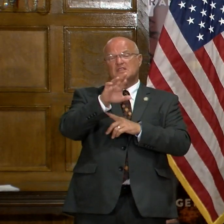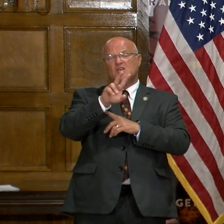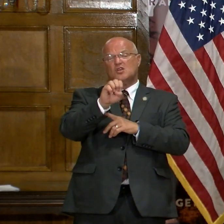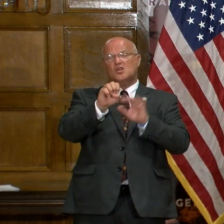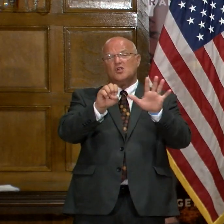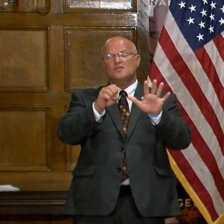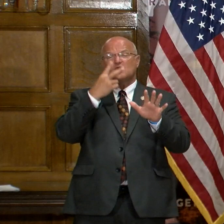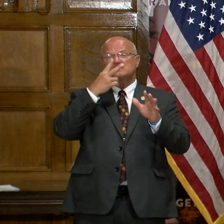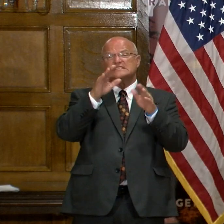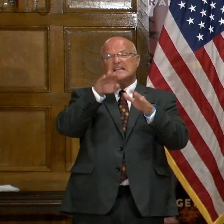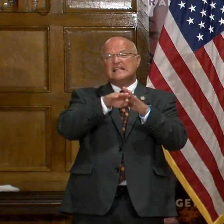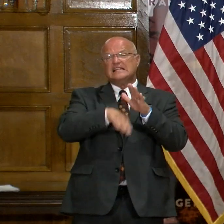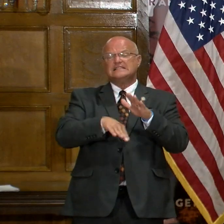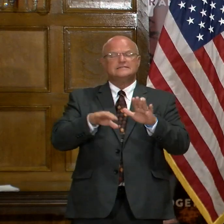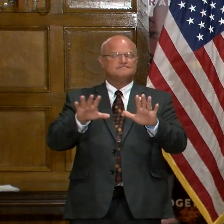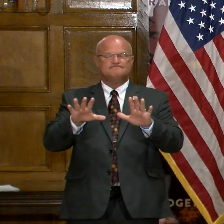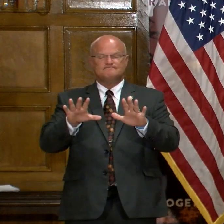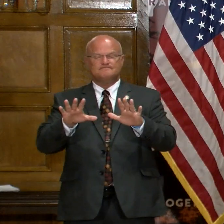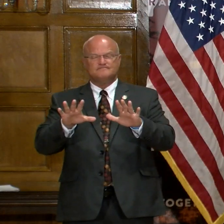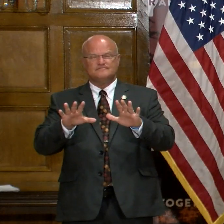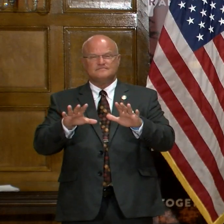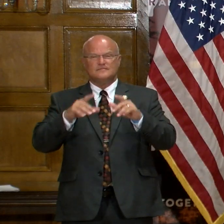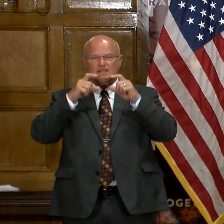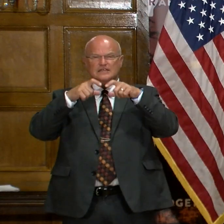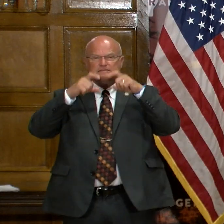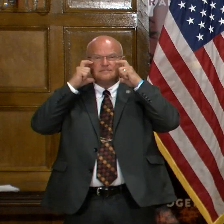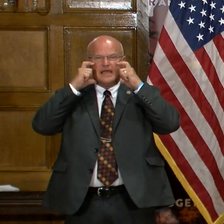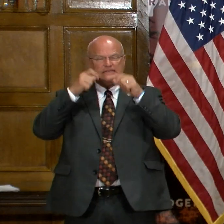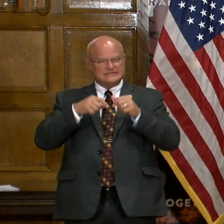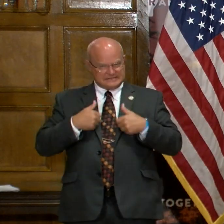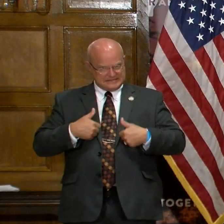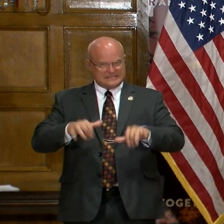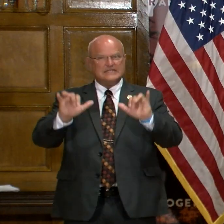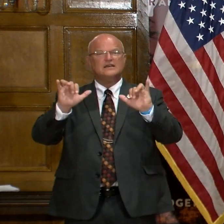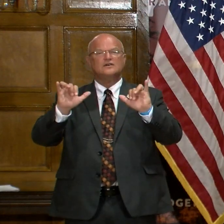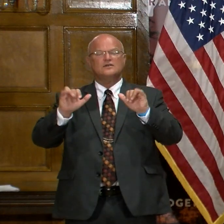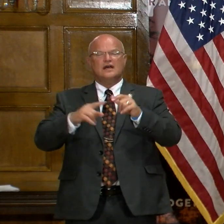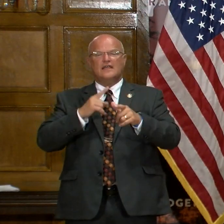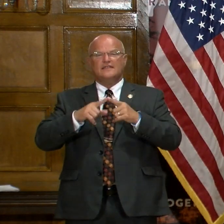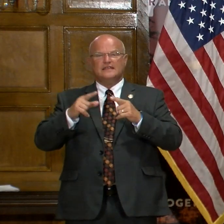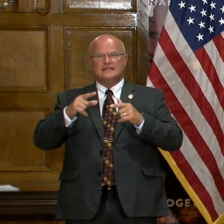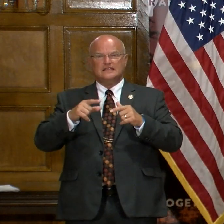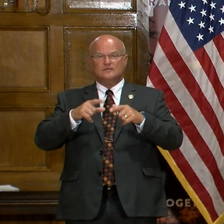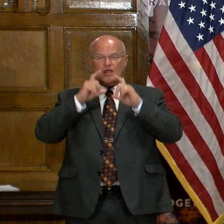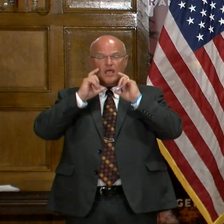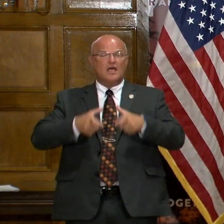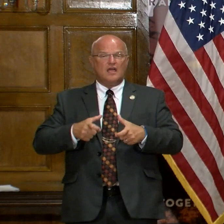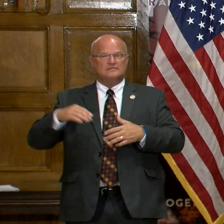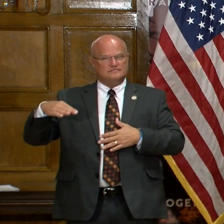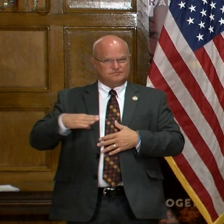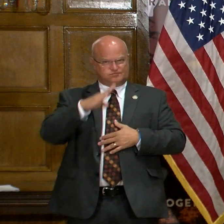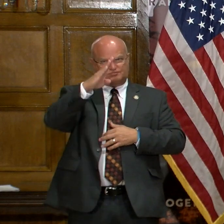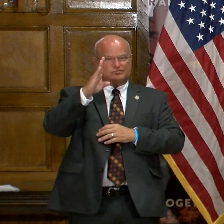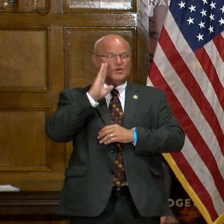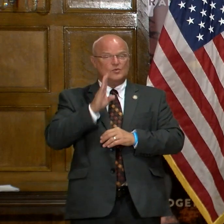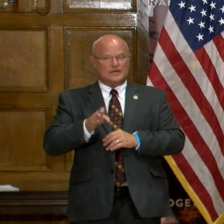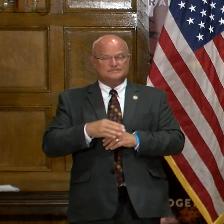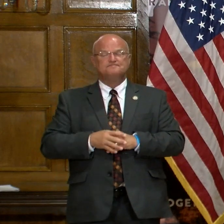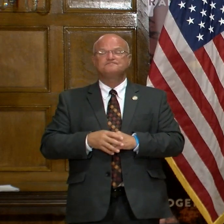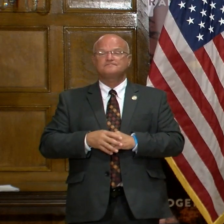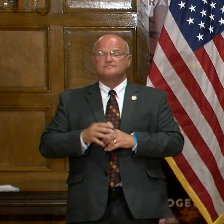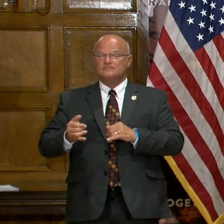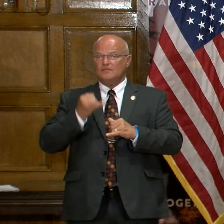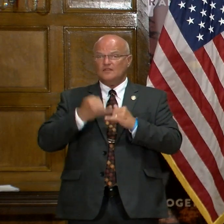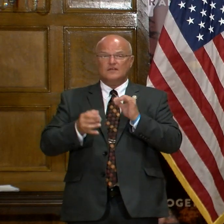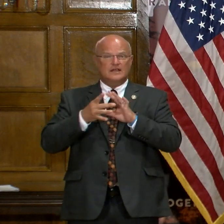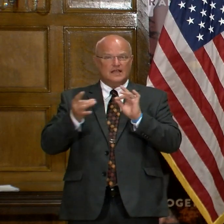curve, or we're seeing less, but we need to keep this up, because if we don't, then these will come back again. And then my final comment today will